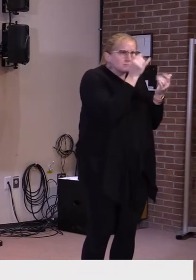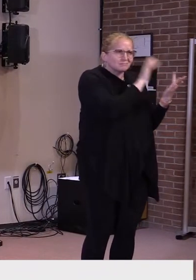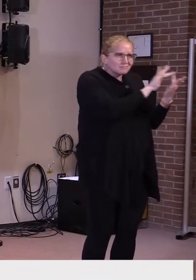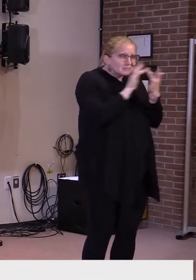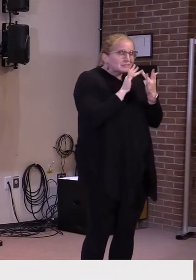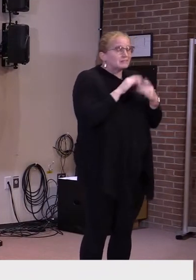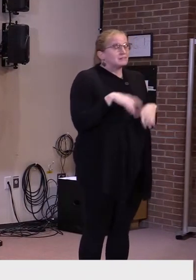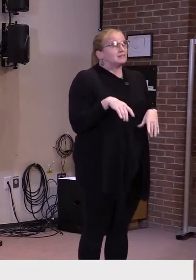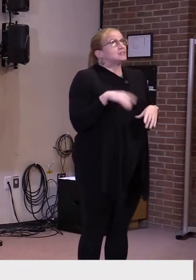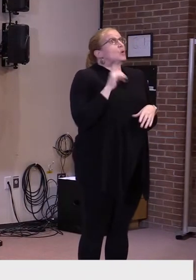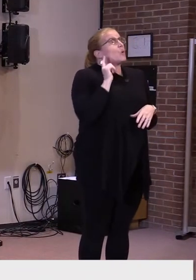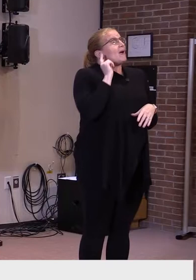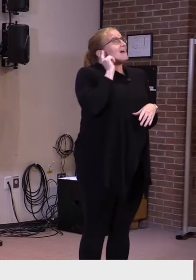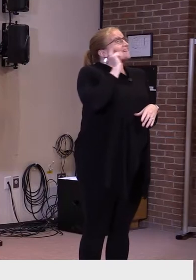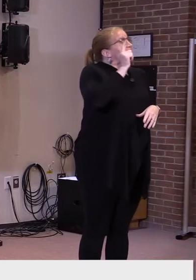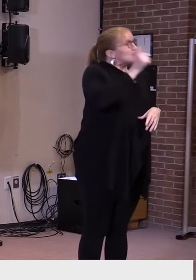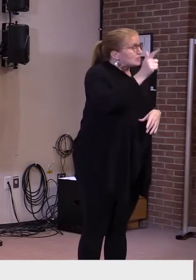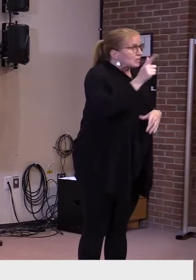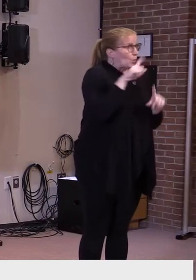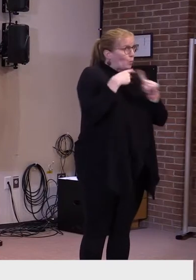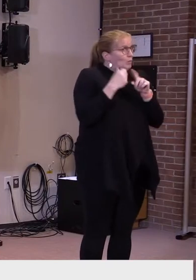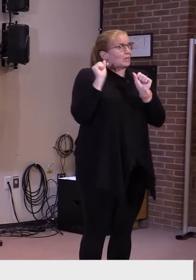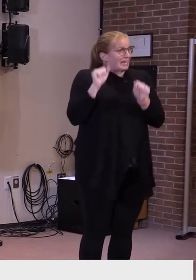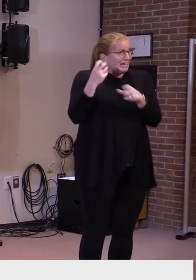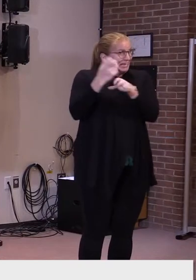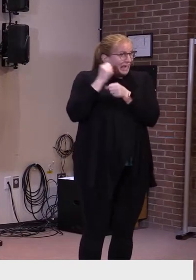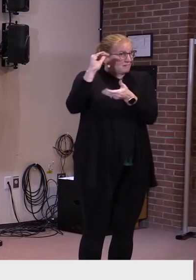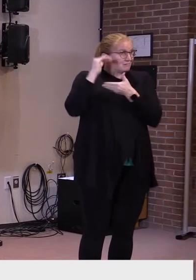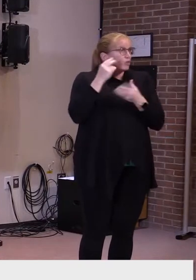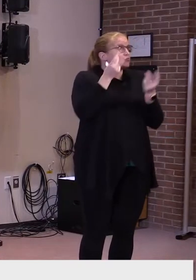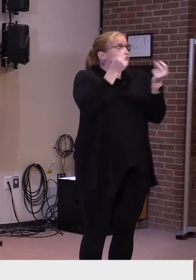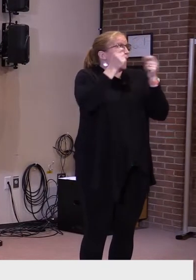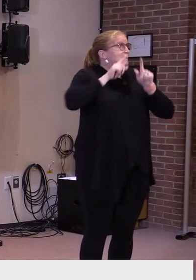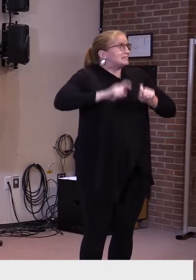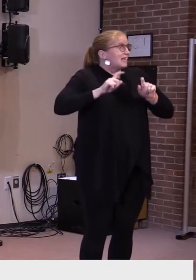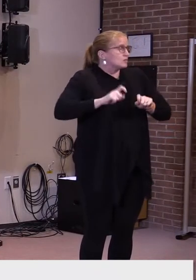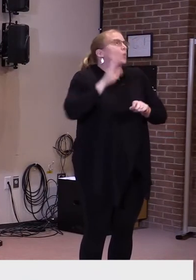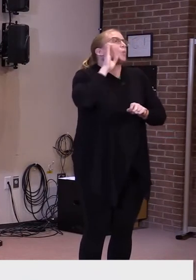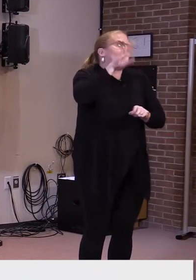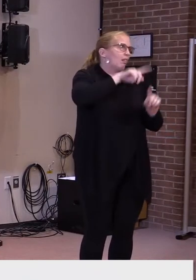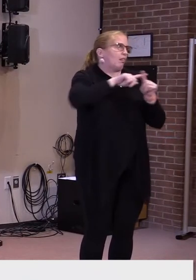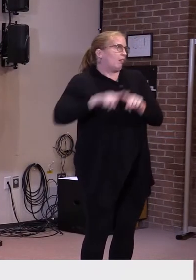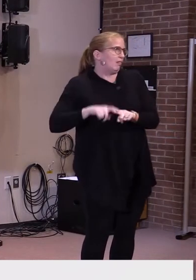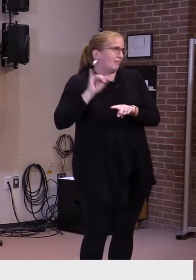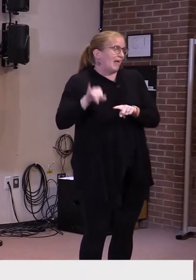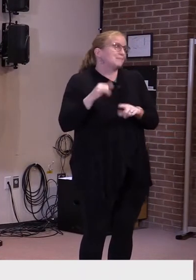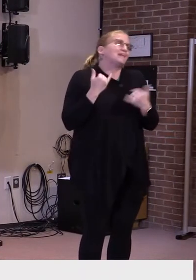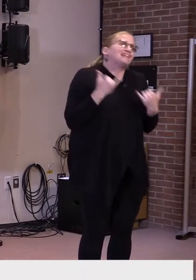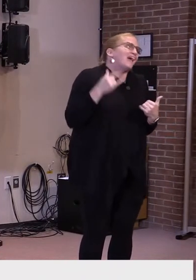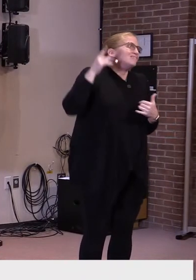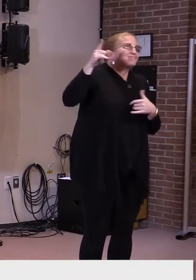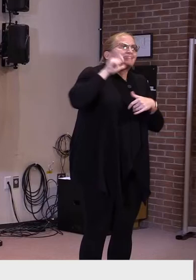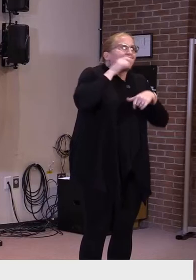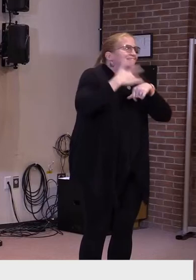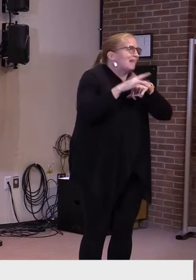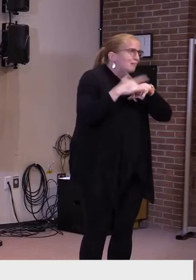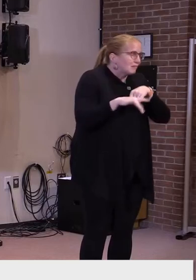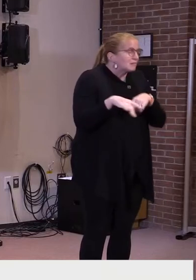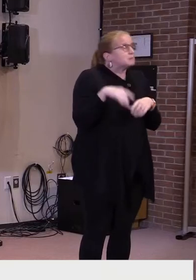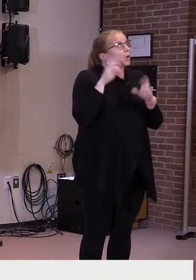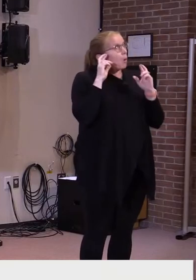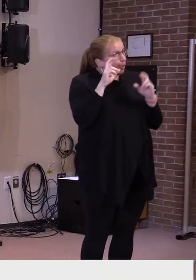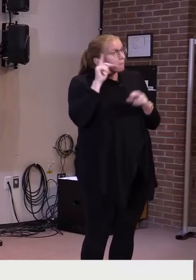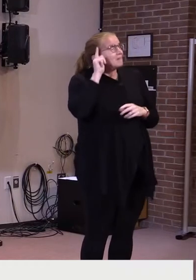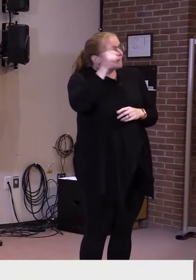supply chain is available, rely on rapid tests, thereby reducing the time between taking a test and getting